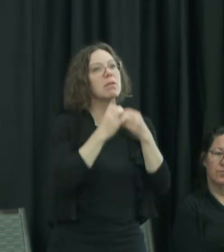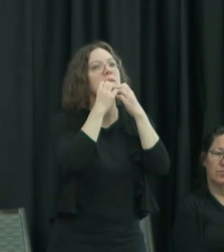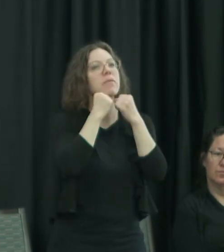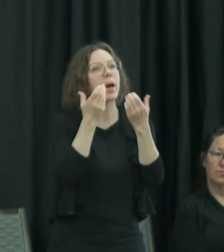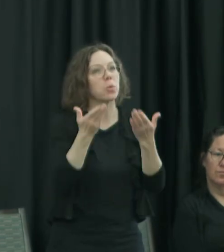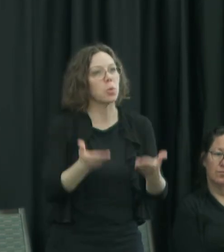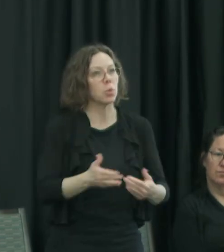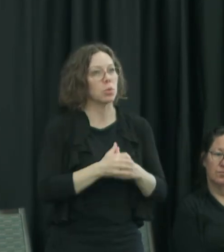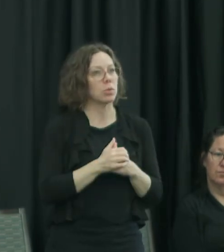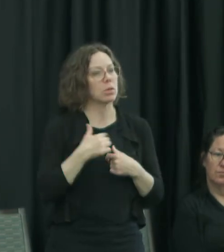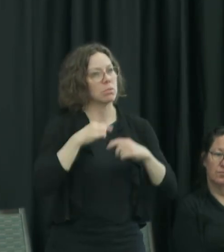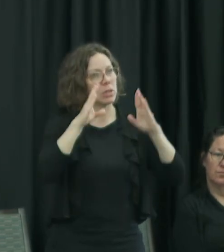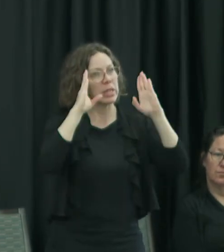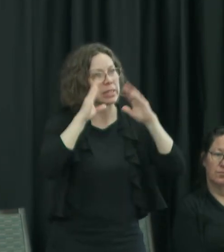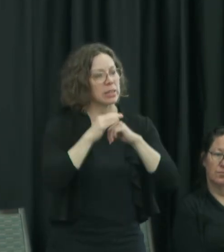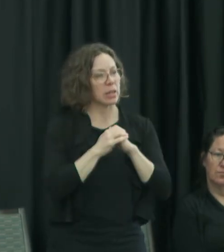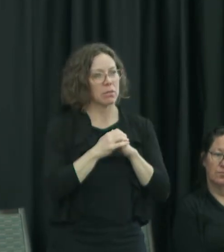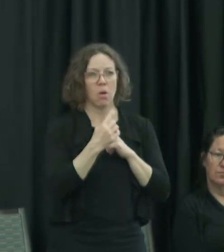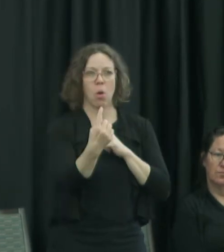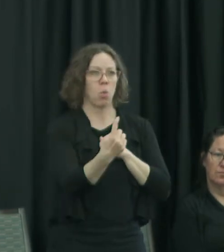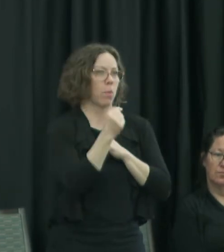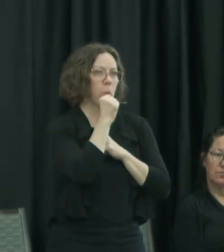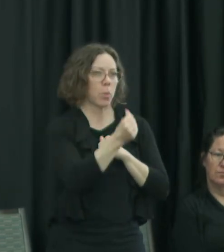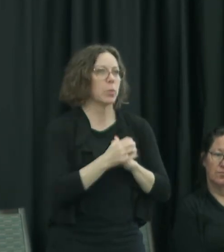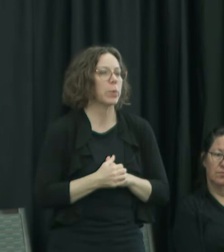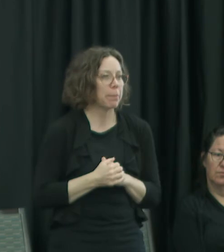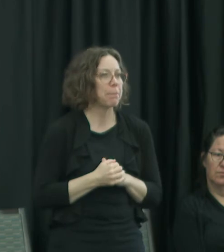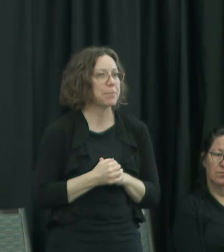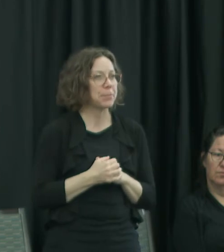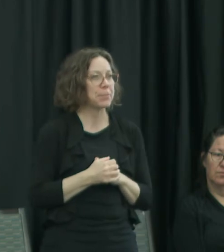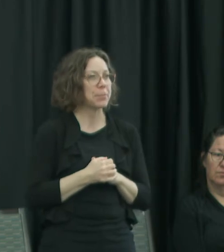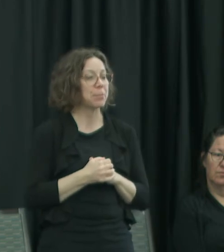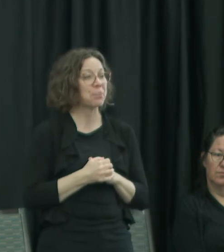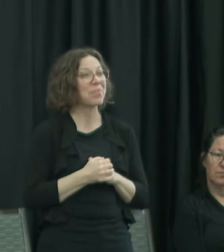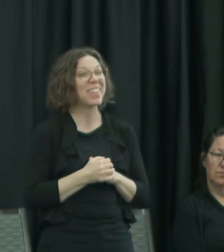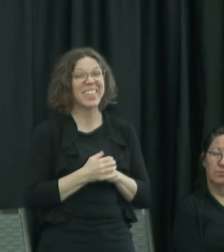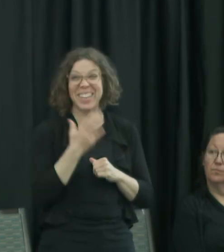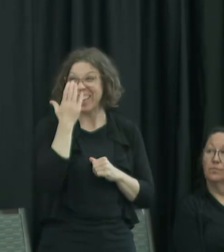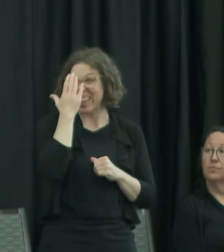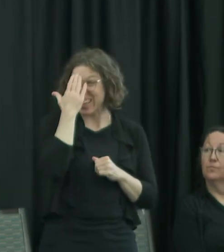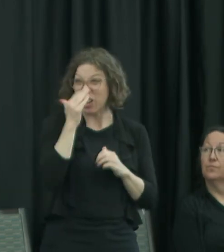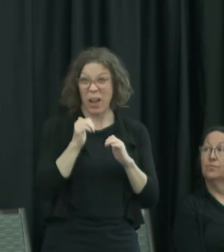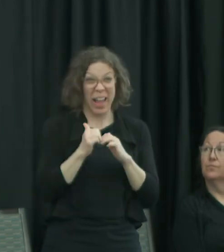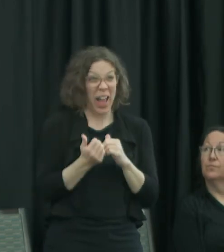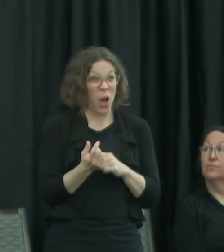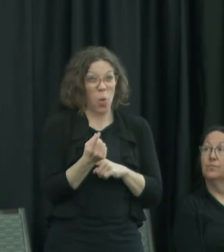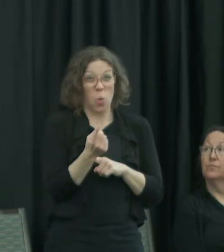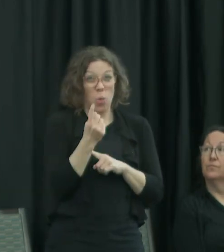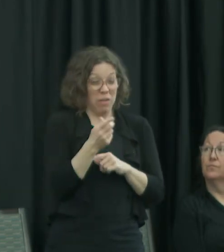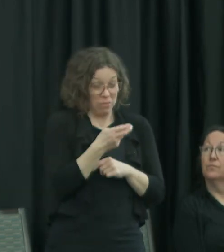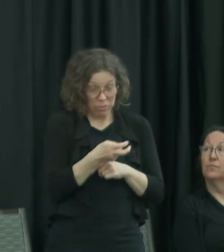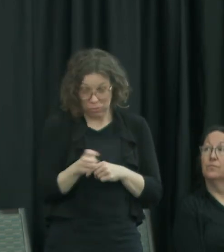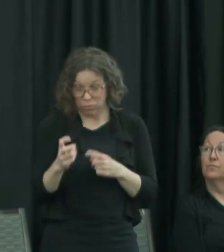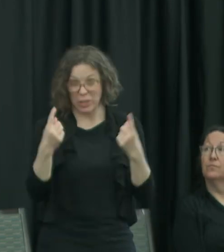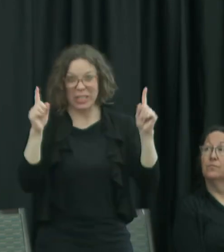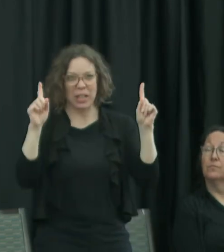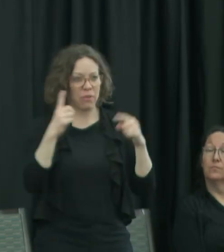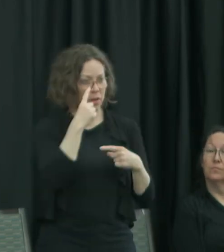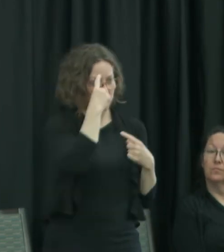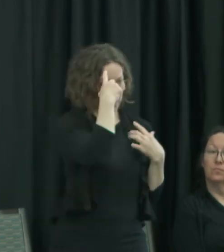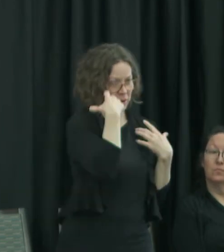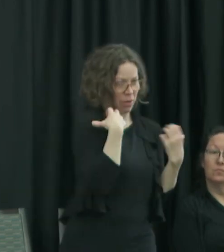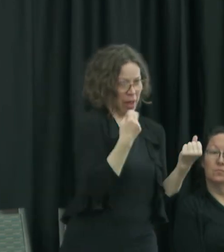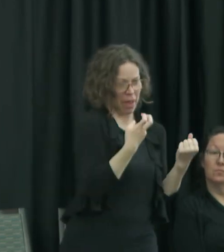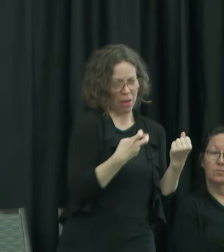we are listening, and you are not alone. Now, I don't know how one successfully transitions from talking about mental health